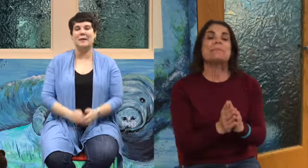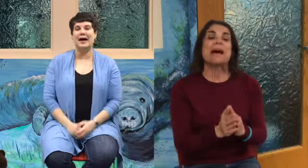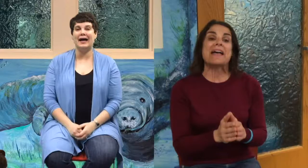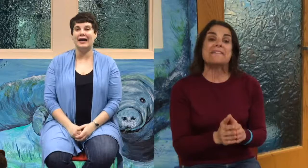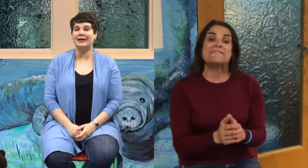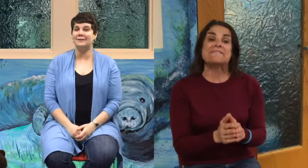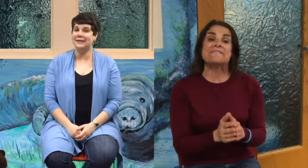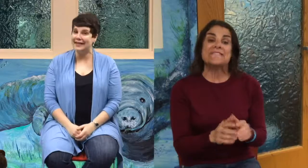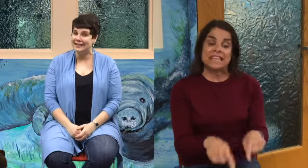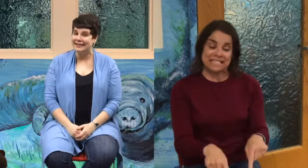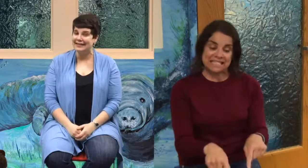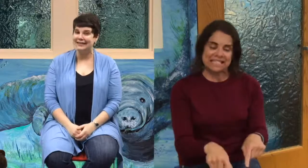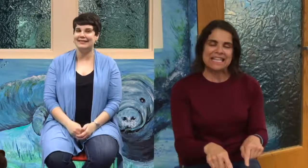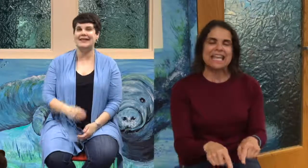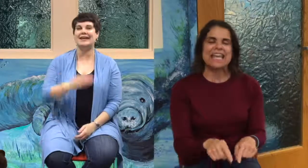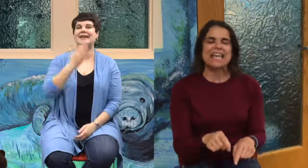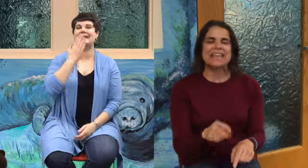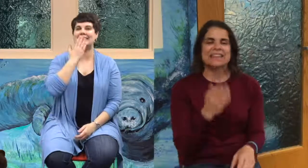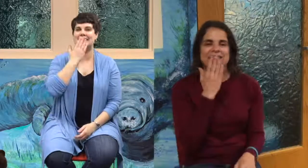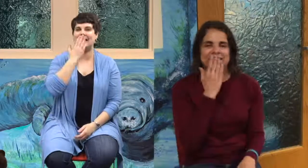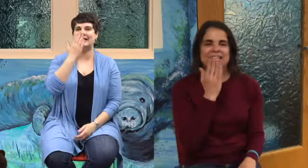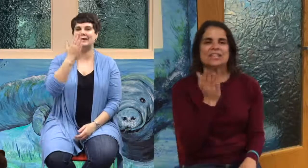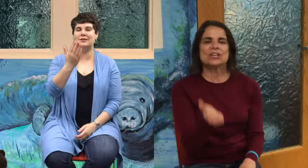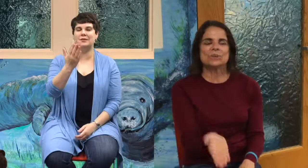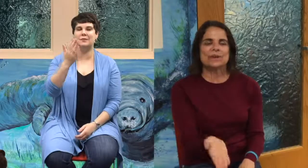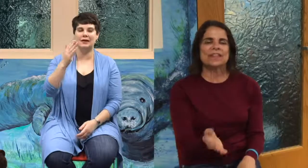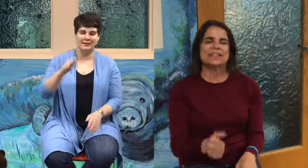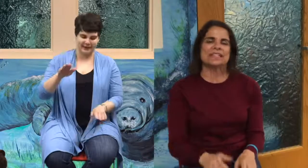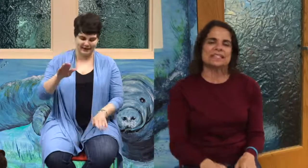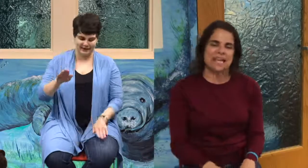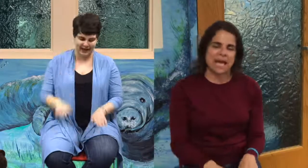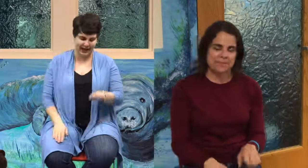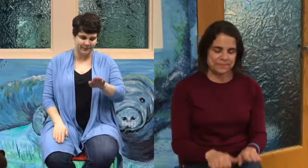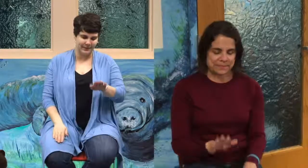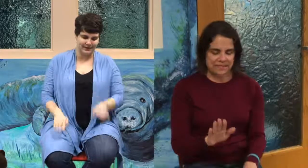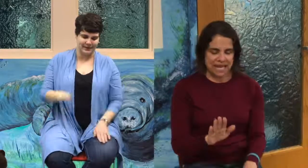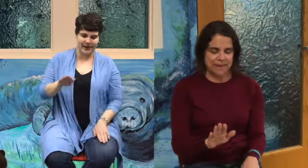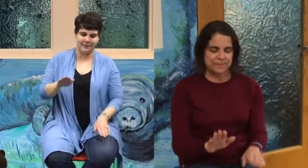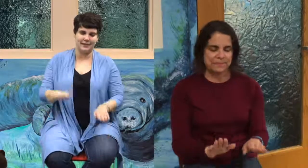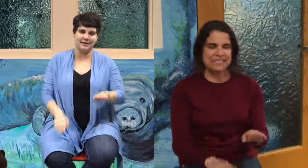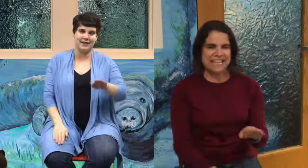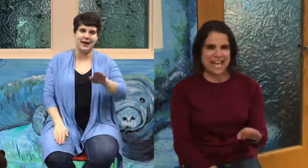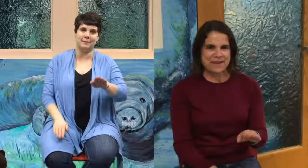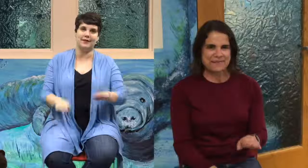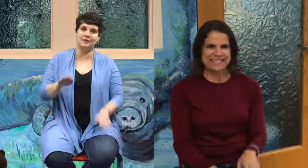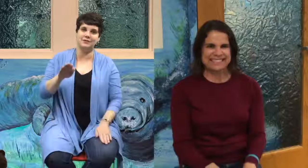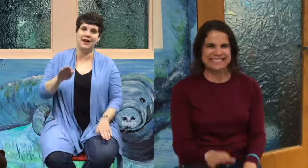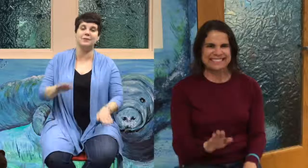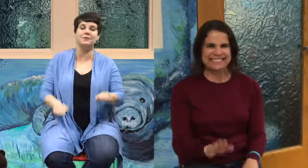My feet say thank you with a tap, tap, tap. Can you tap your